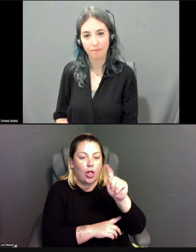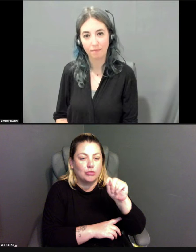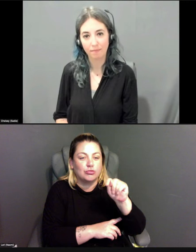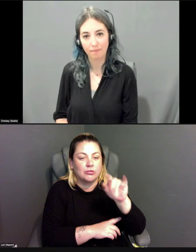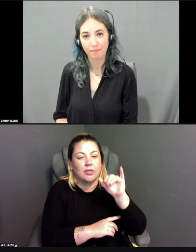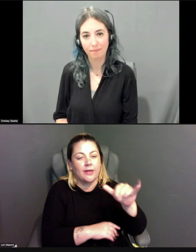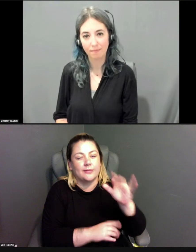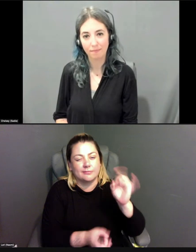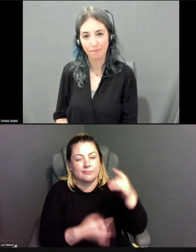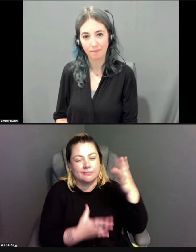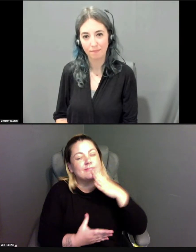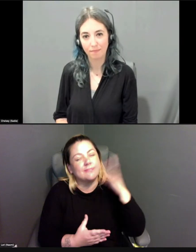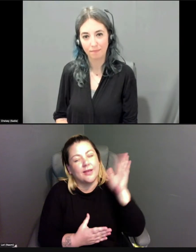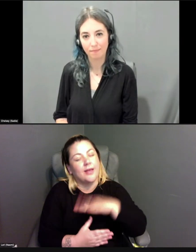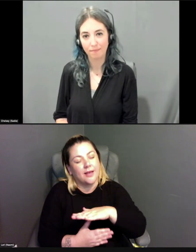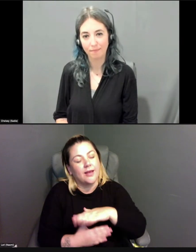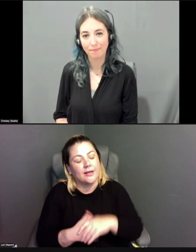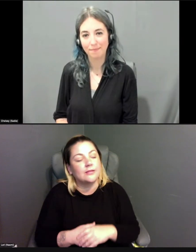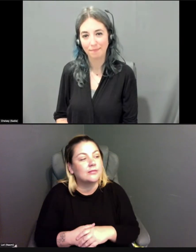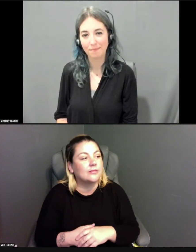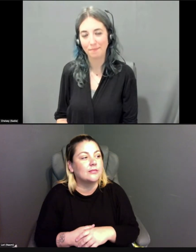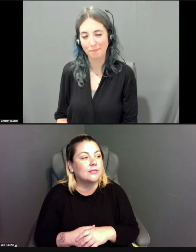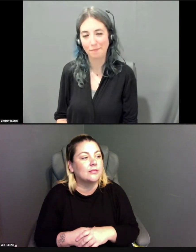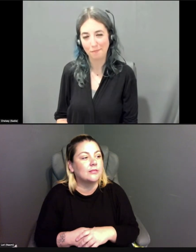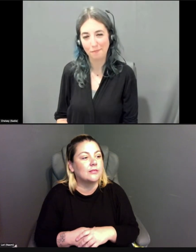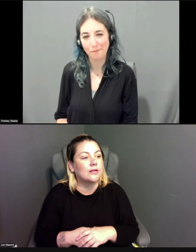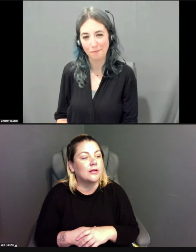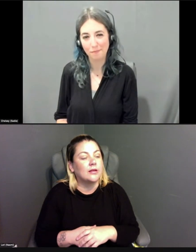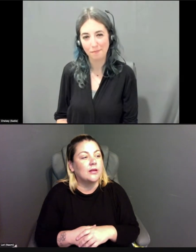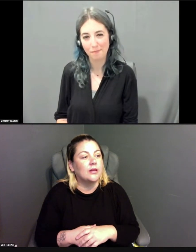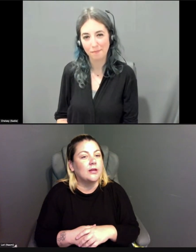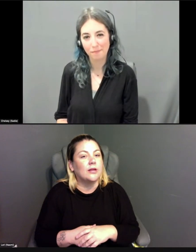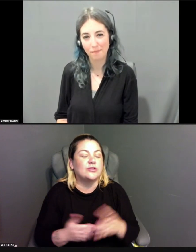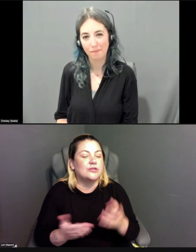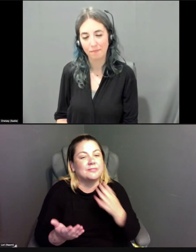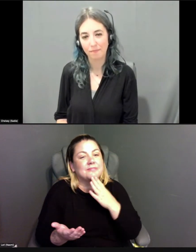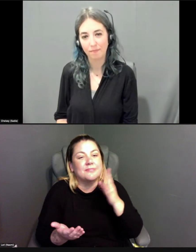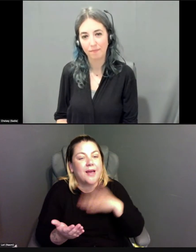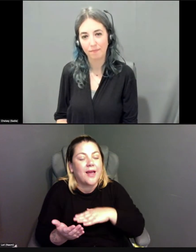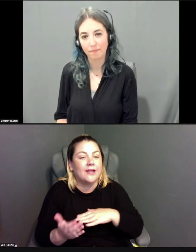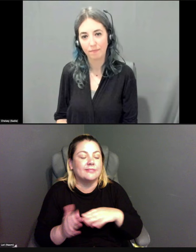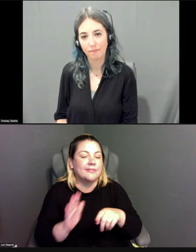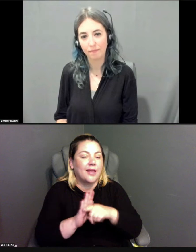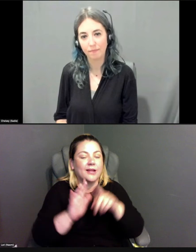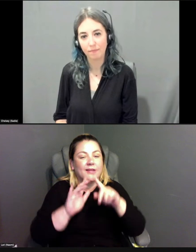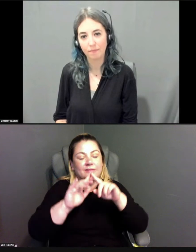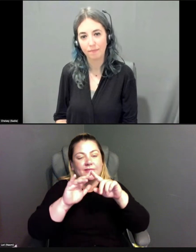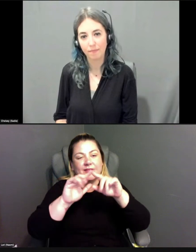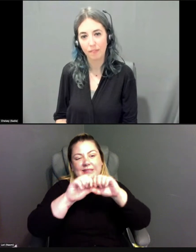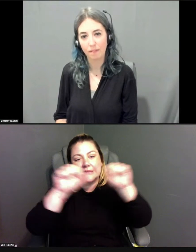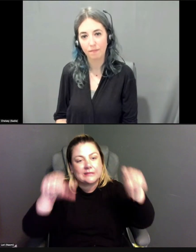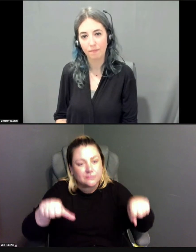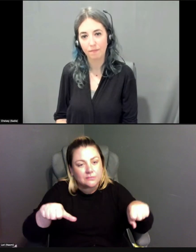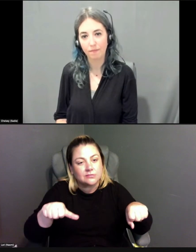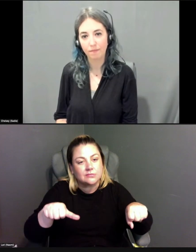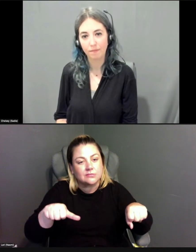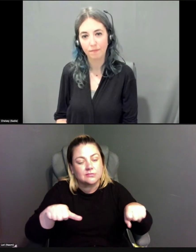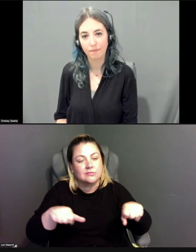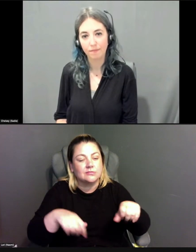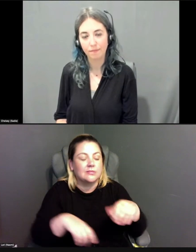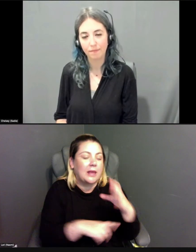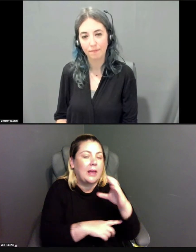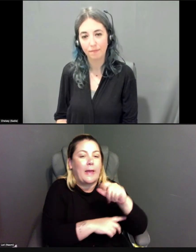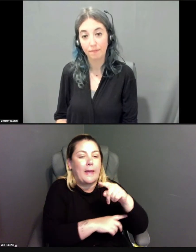higher level than that, it's, like, problematic systems like capitalism and whatever are brutal. And